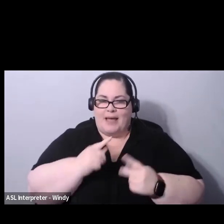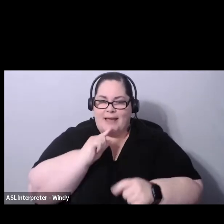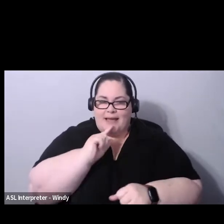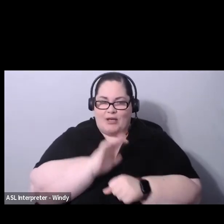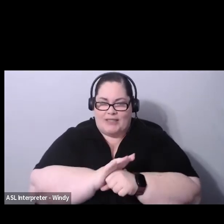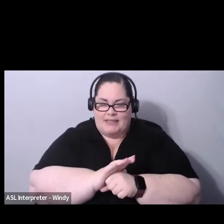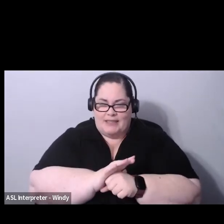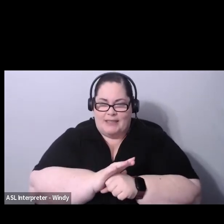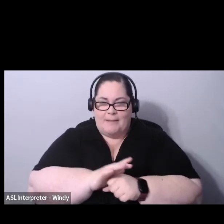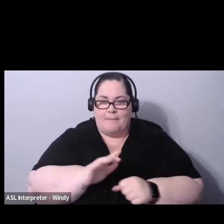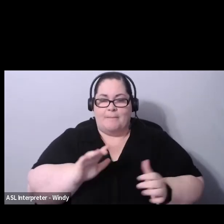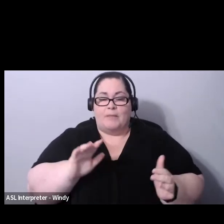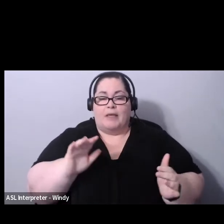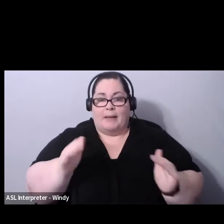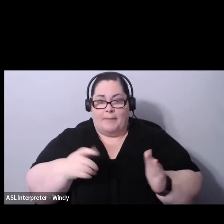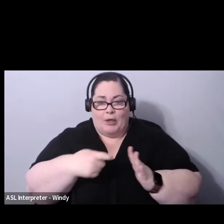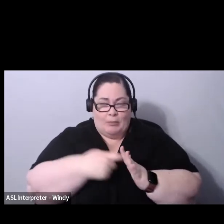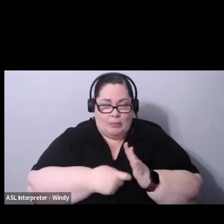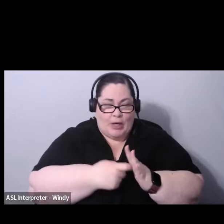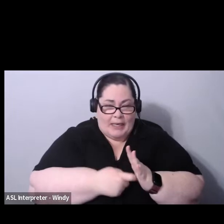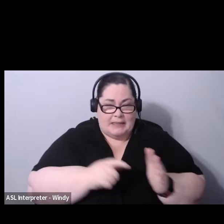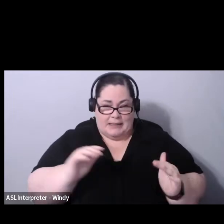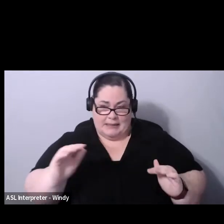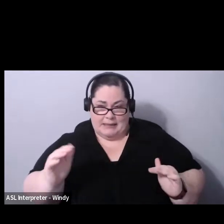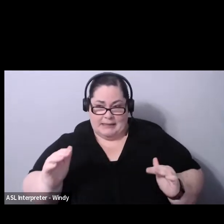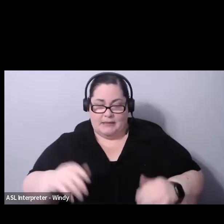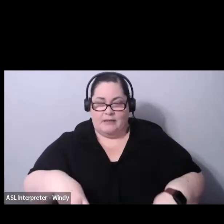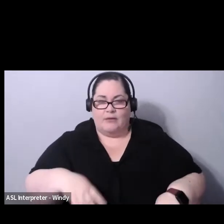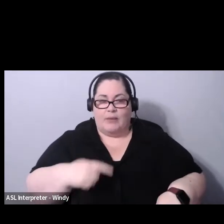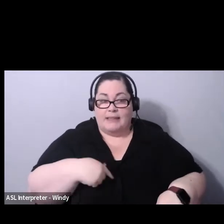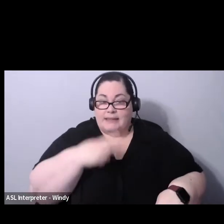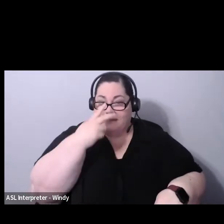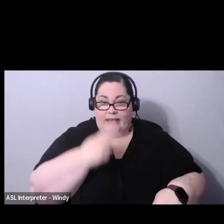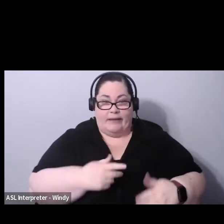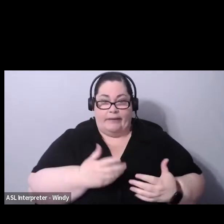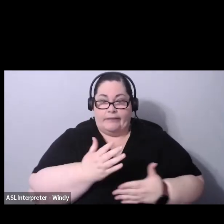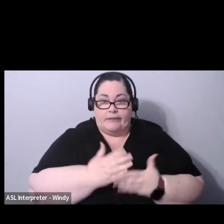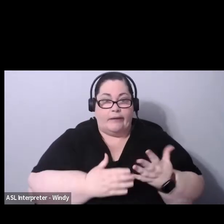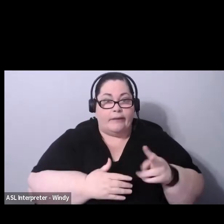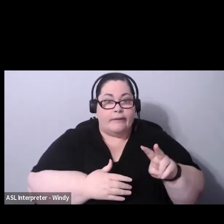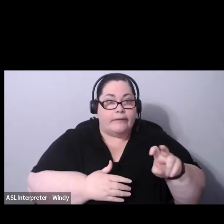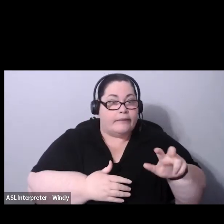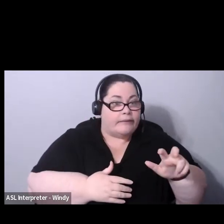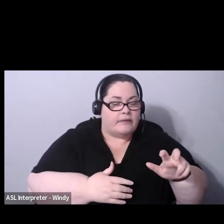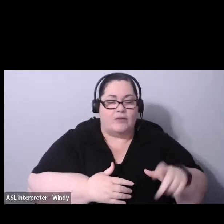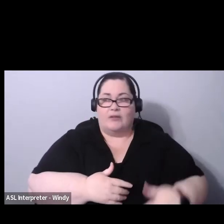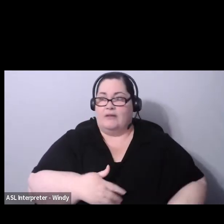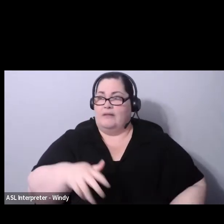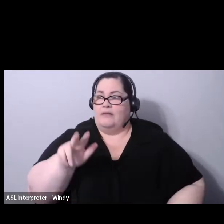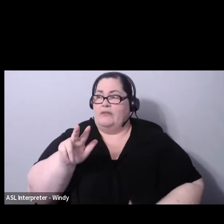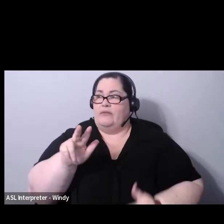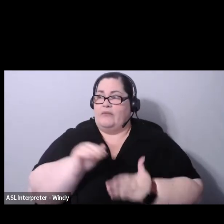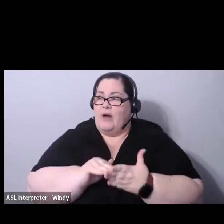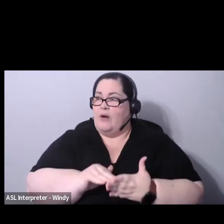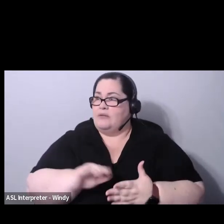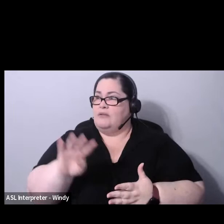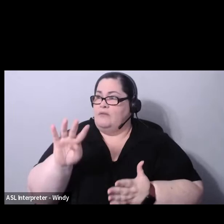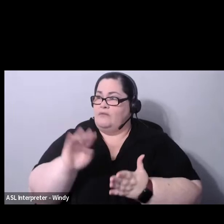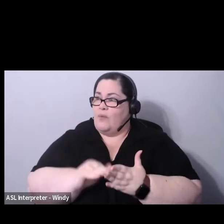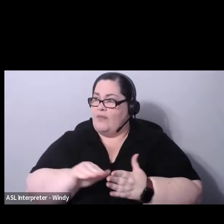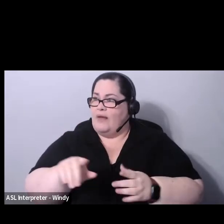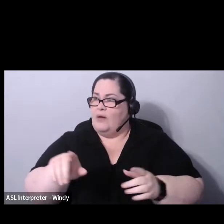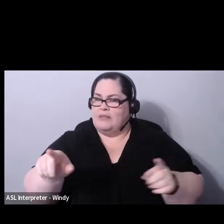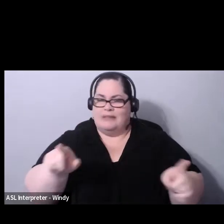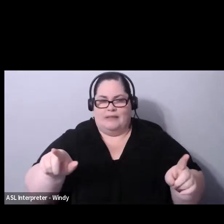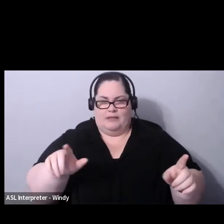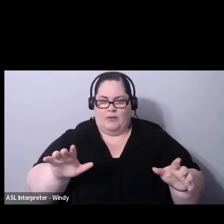to compare prices, because we can see anything out there from several hundred to several $1,000s for hearing